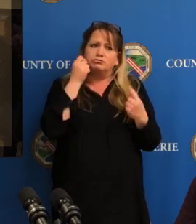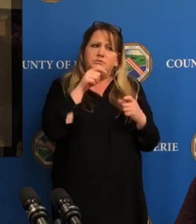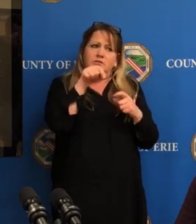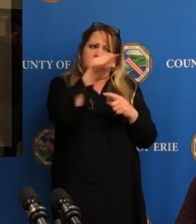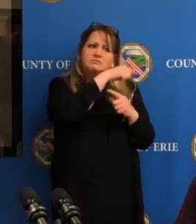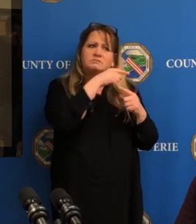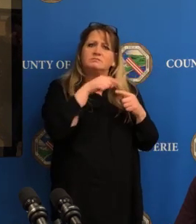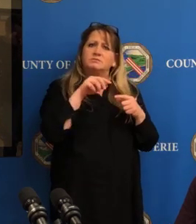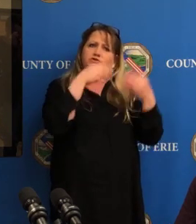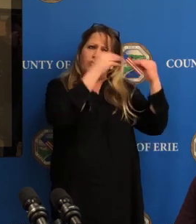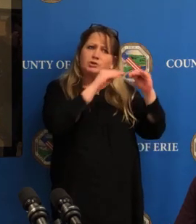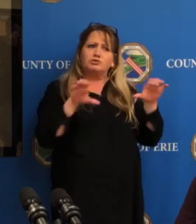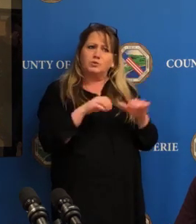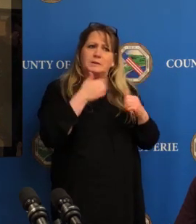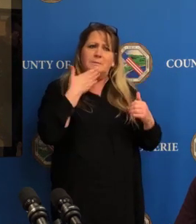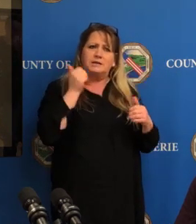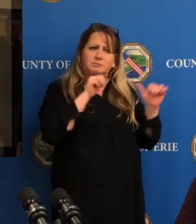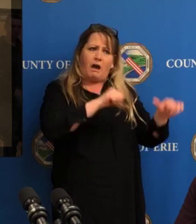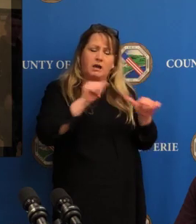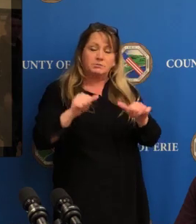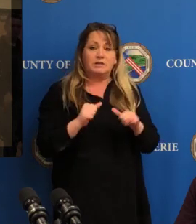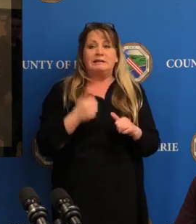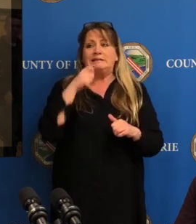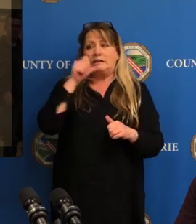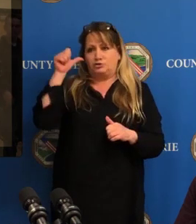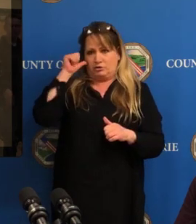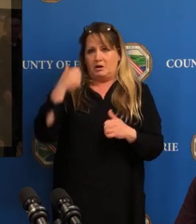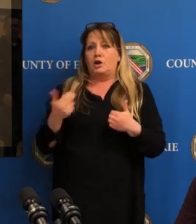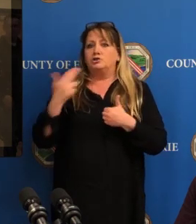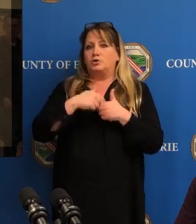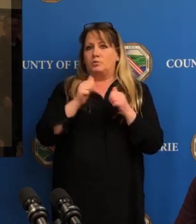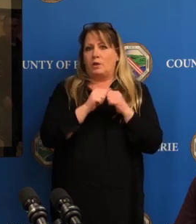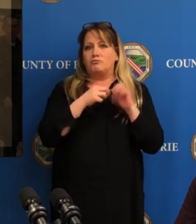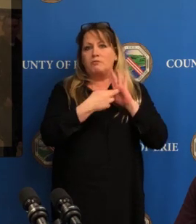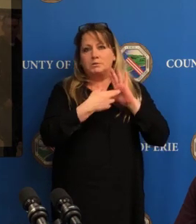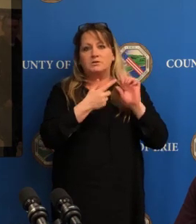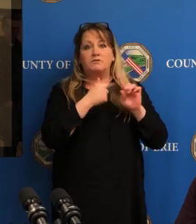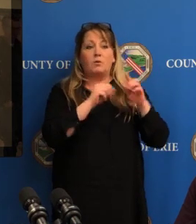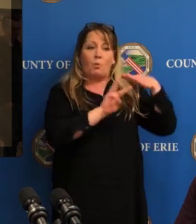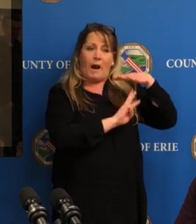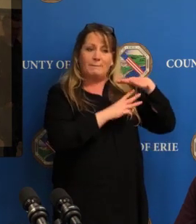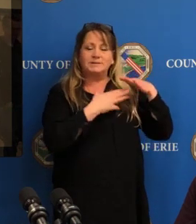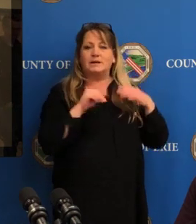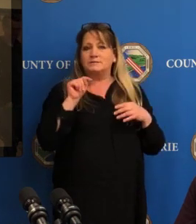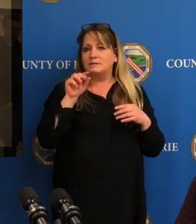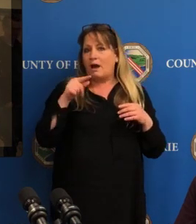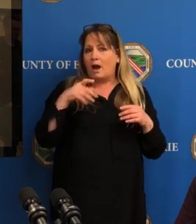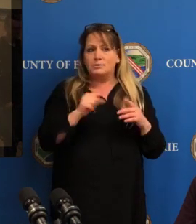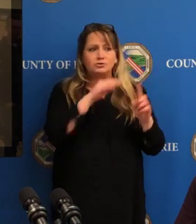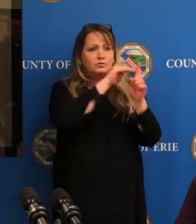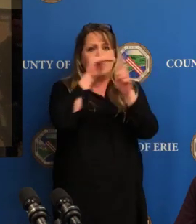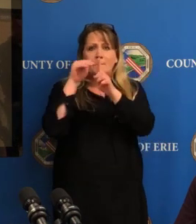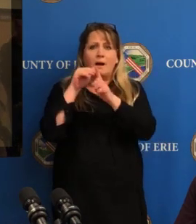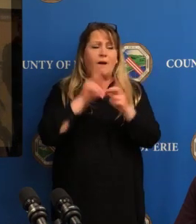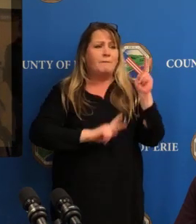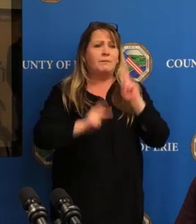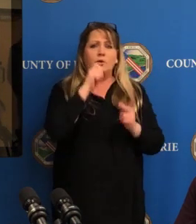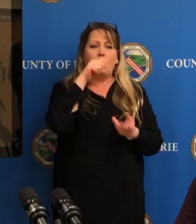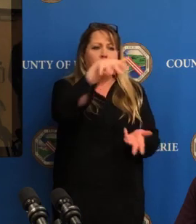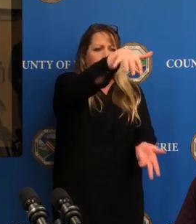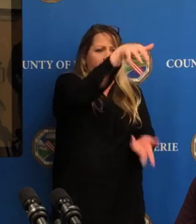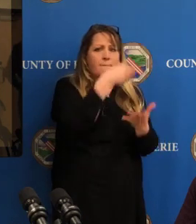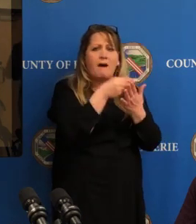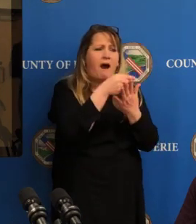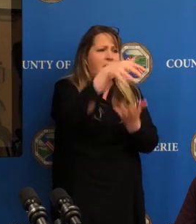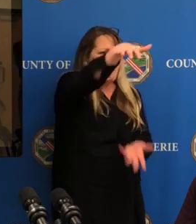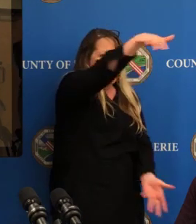can. Yesterday, I joined with representatives of Tops and Wegmans to remind people not to hoard food,